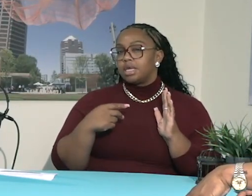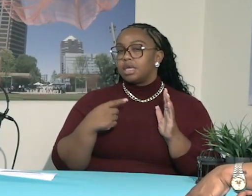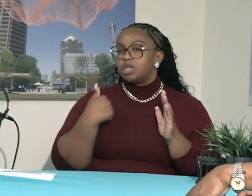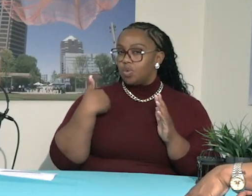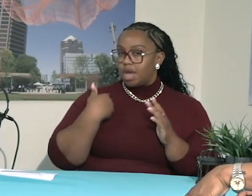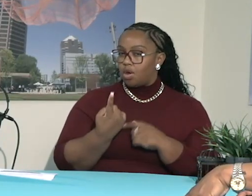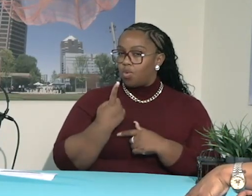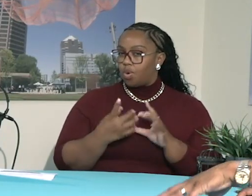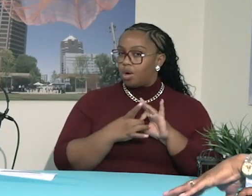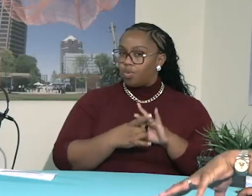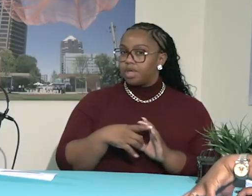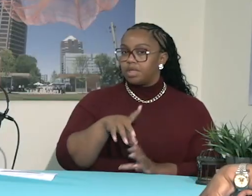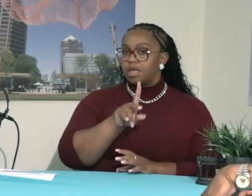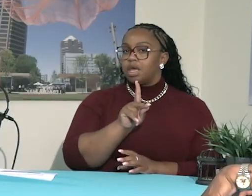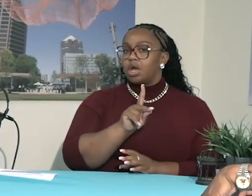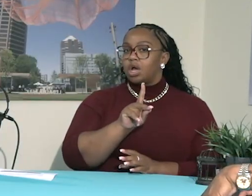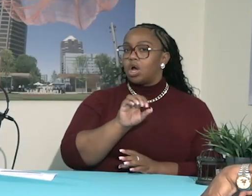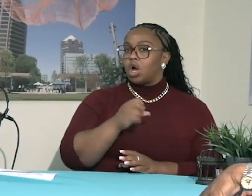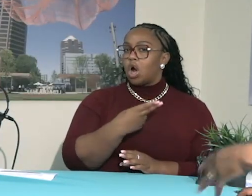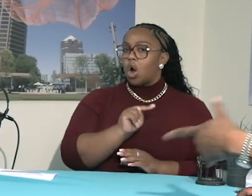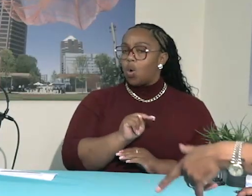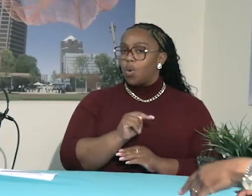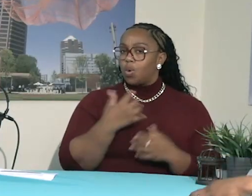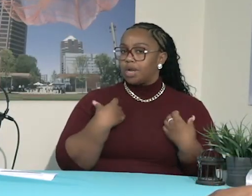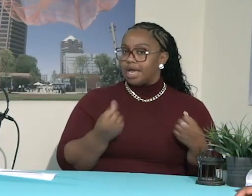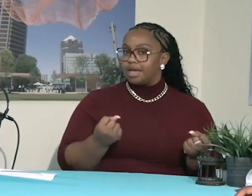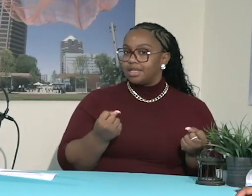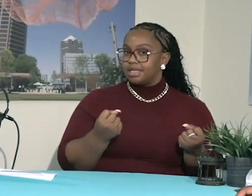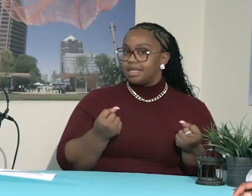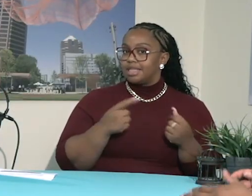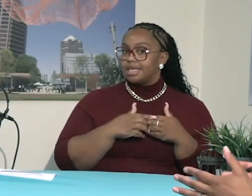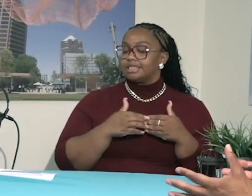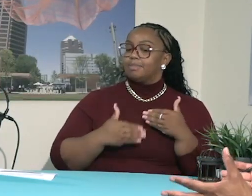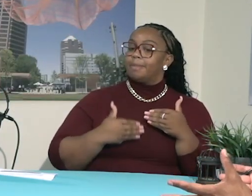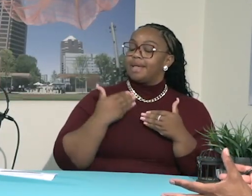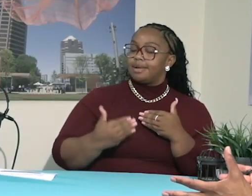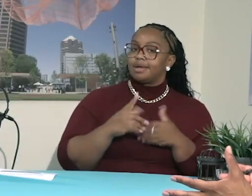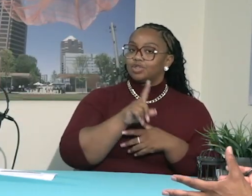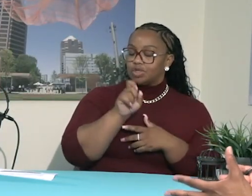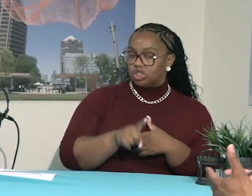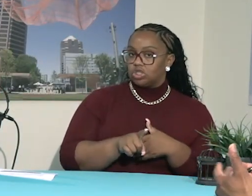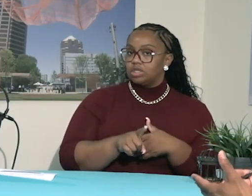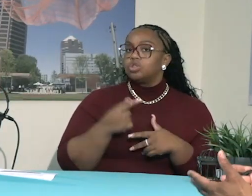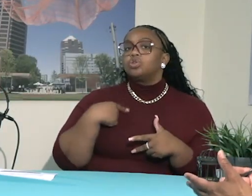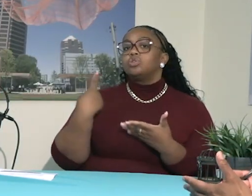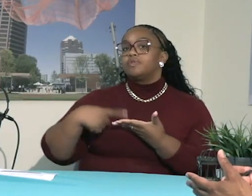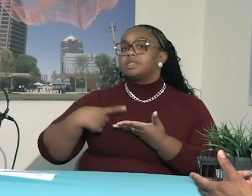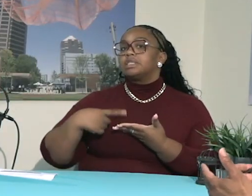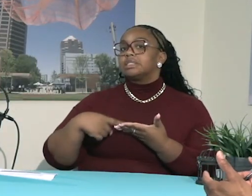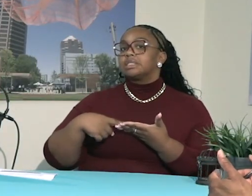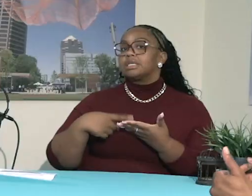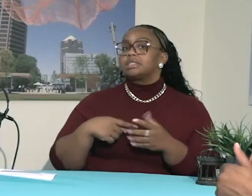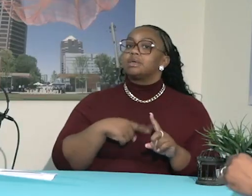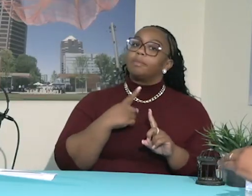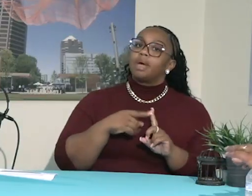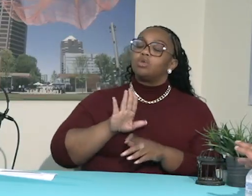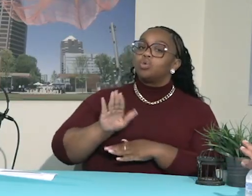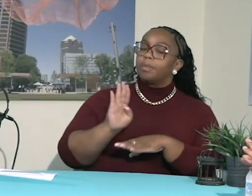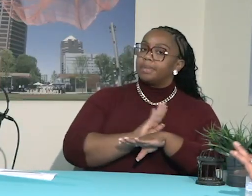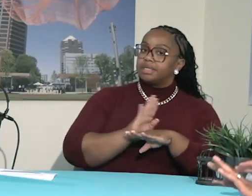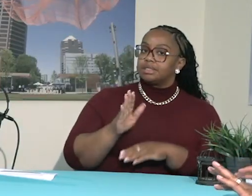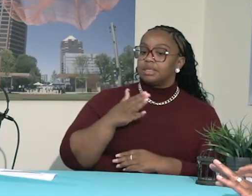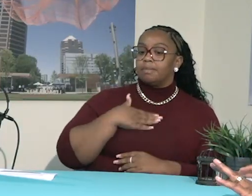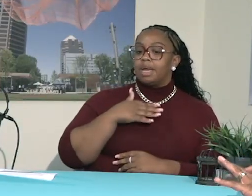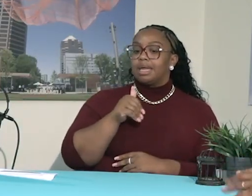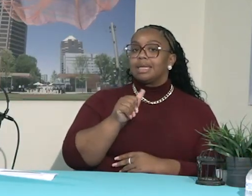Health. Yes. Which is going to lead me to my next question. Sure. So we can expound on that in a little bit. But Absolutely. So you've talked to us about MyASL Teacher Rocks, and